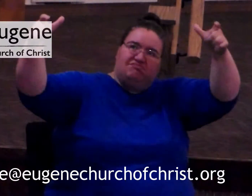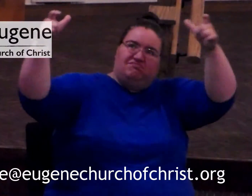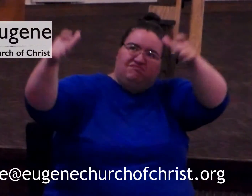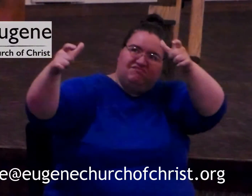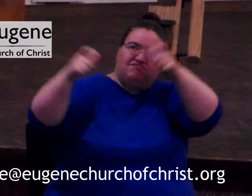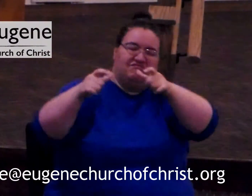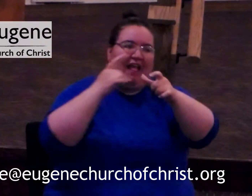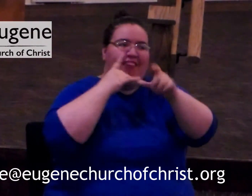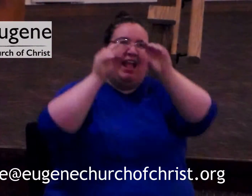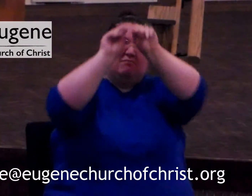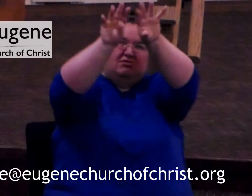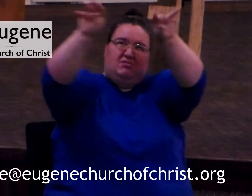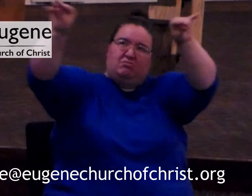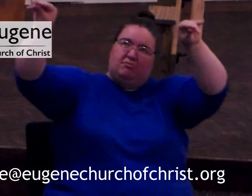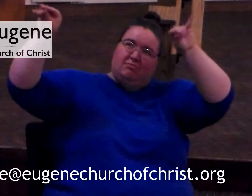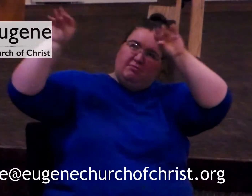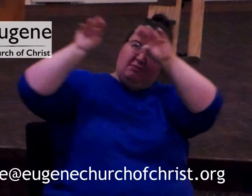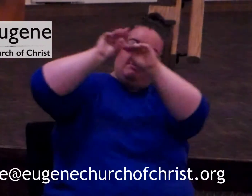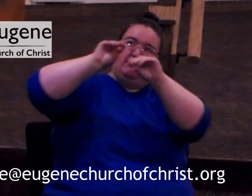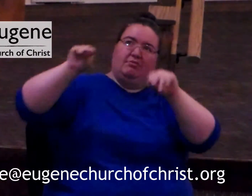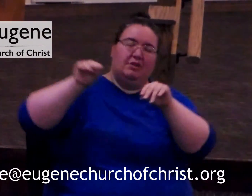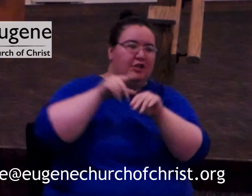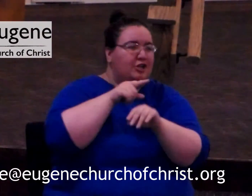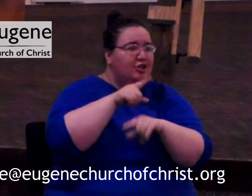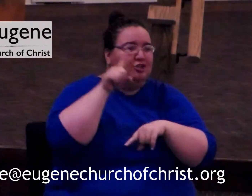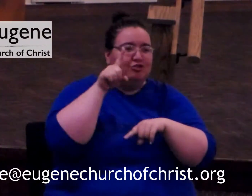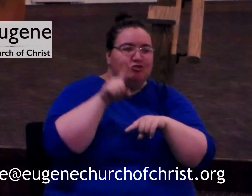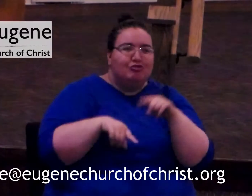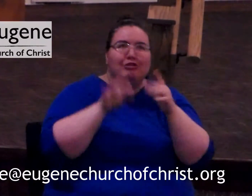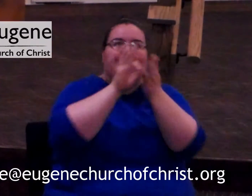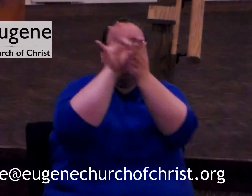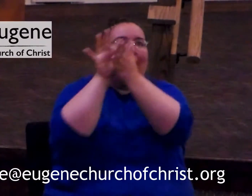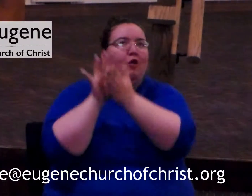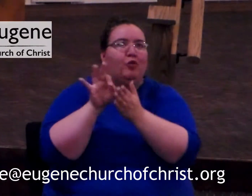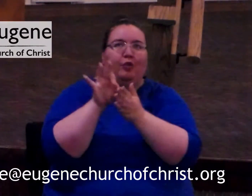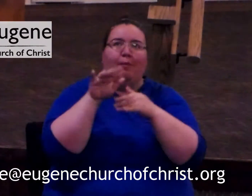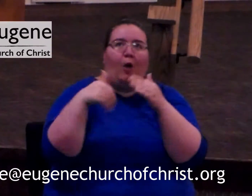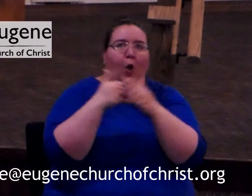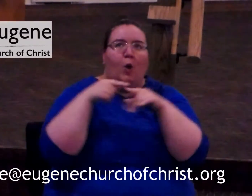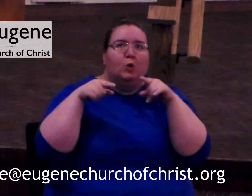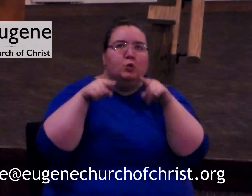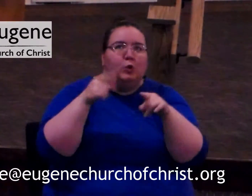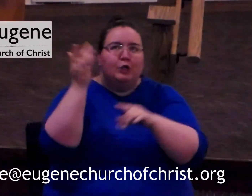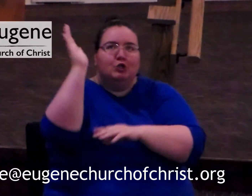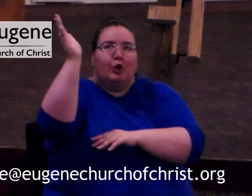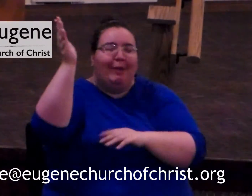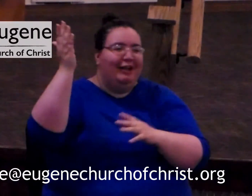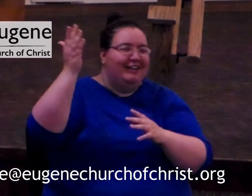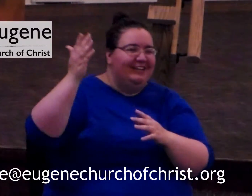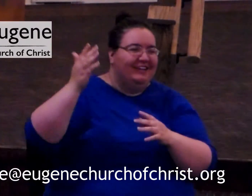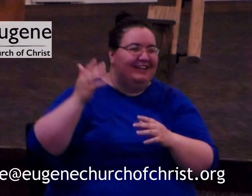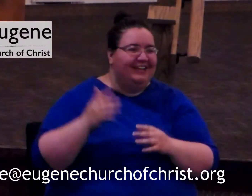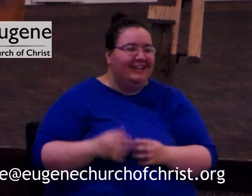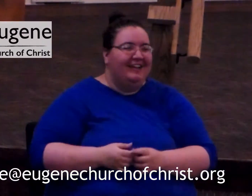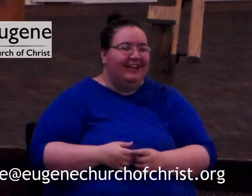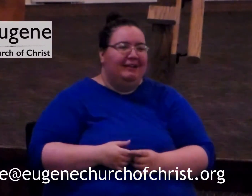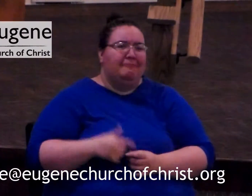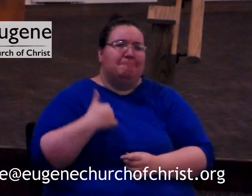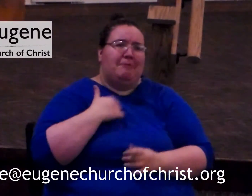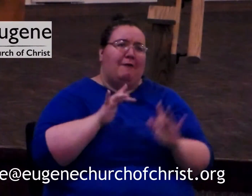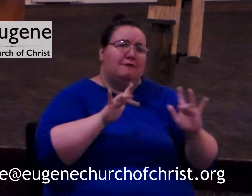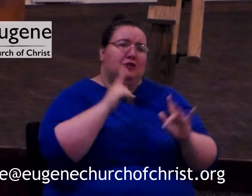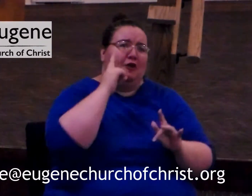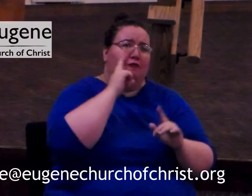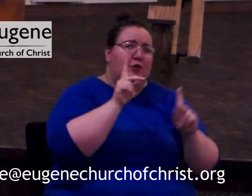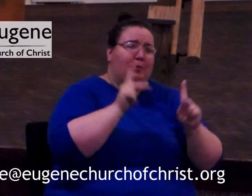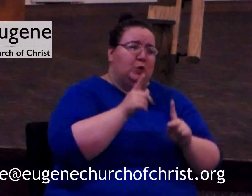more lights than you could count if you got bored with the sermon, sticking up all around the chandelier. I always felt sorry for the light bulb changer in that